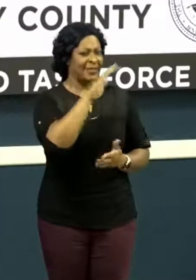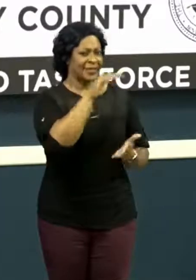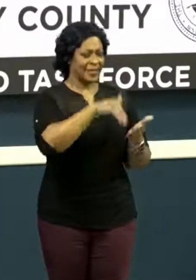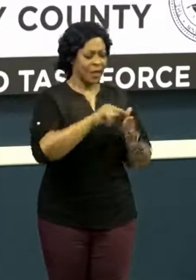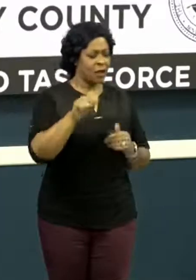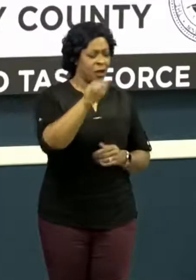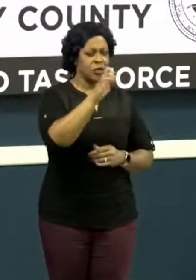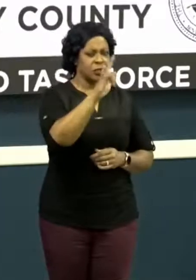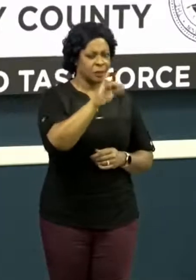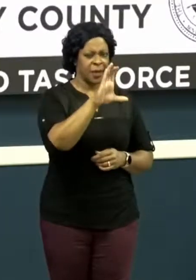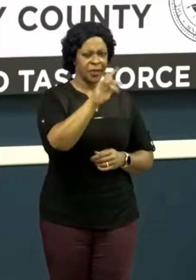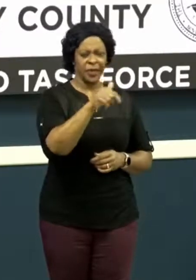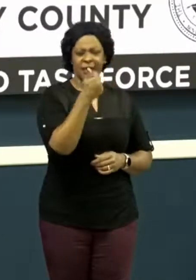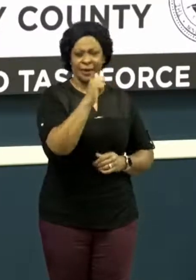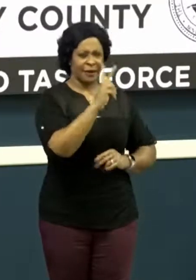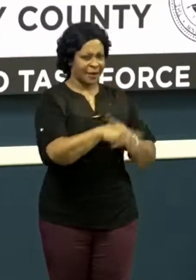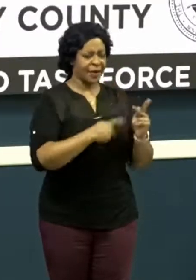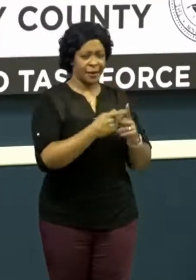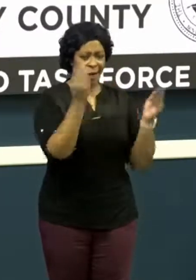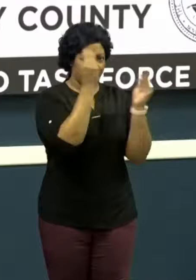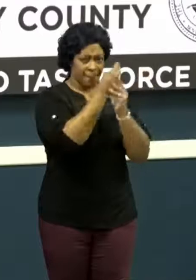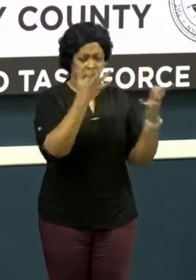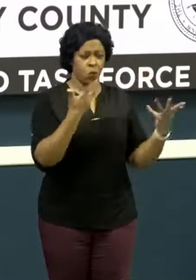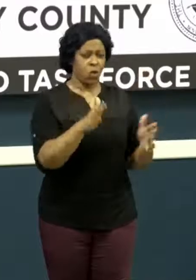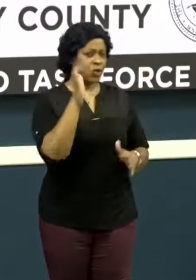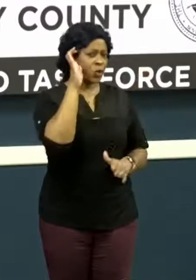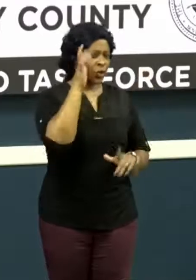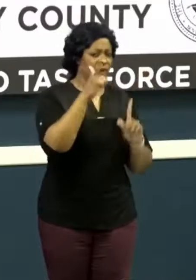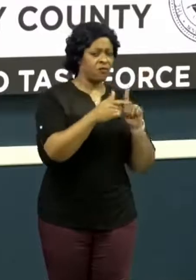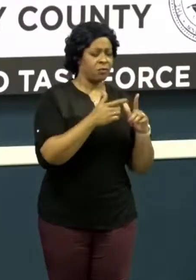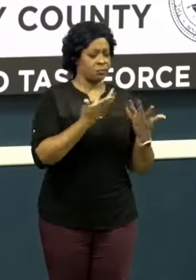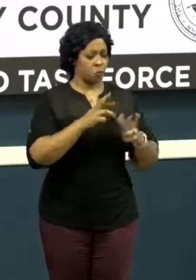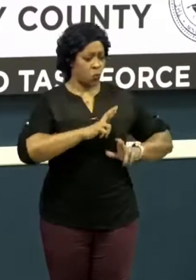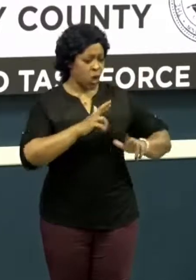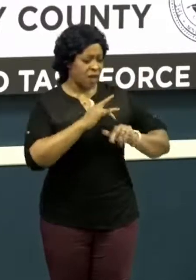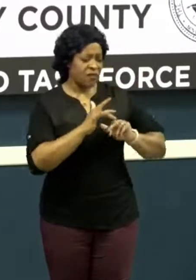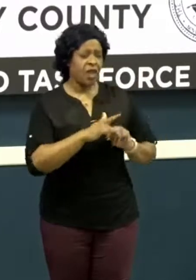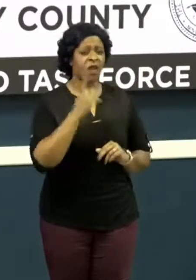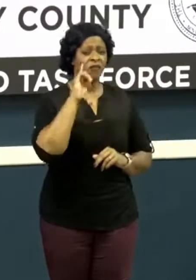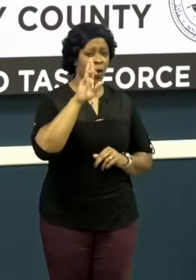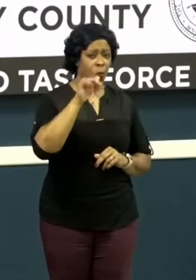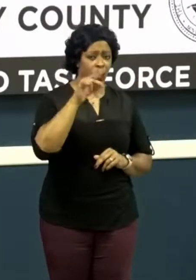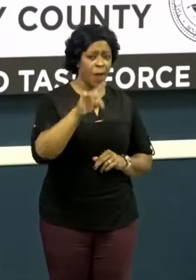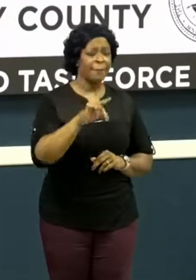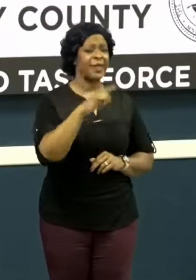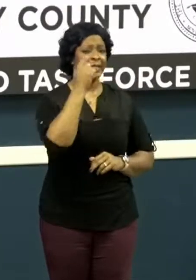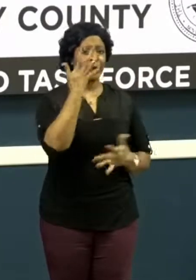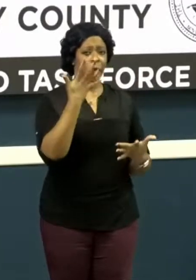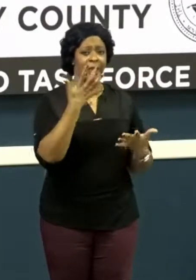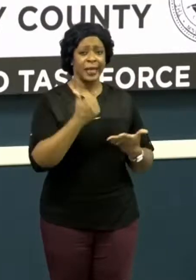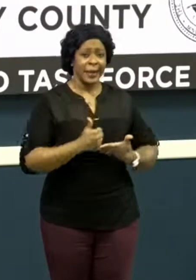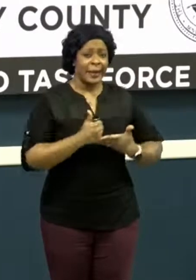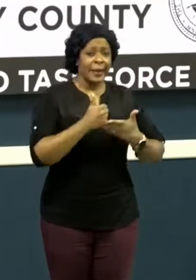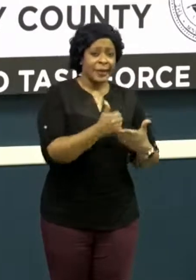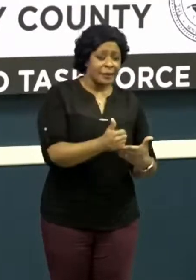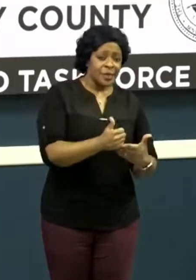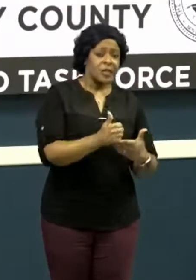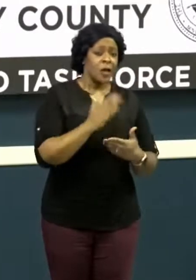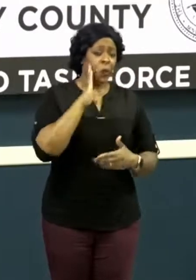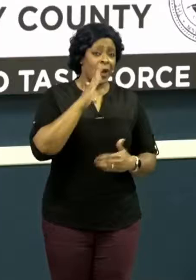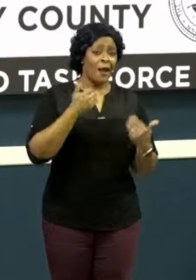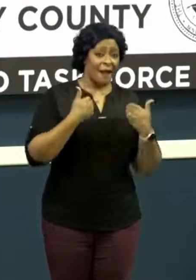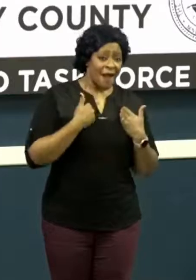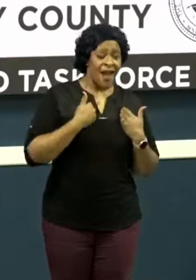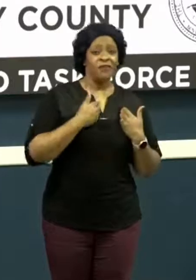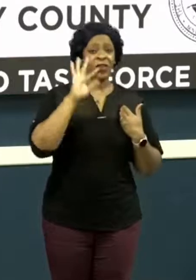County, but any kind of update of what you're hearing from the availability of it and what kind of relief that will be when hopefully those